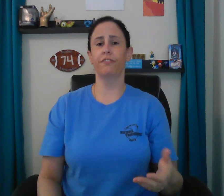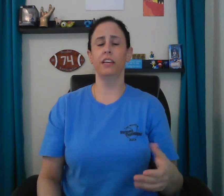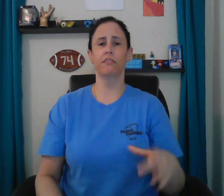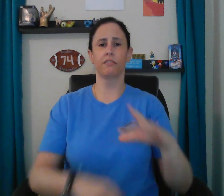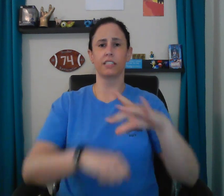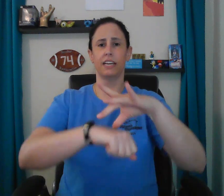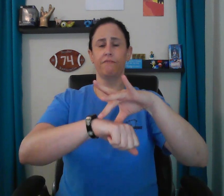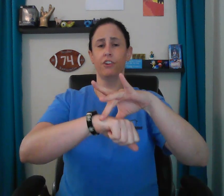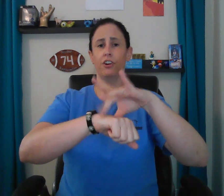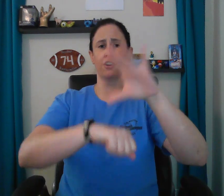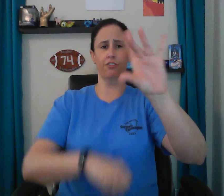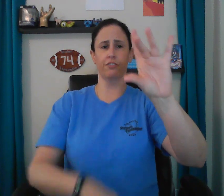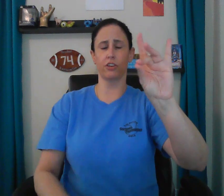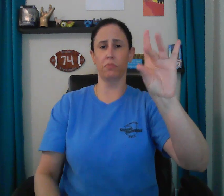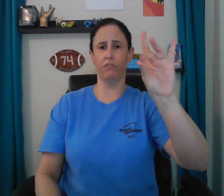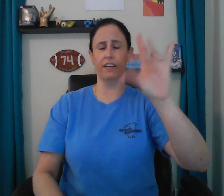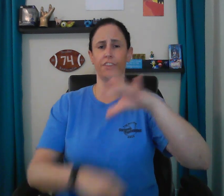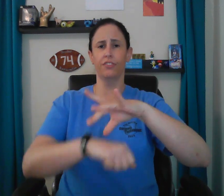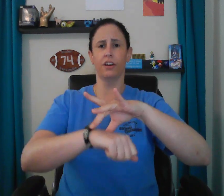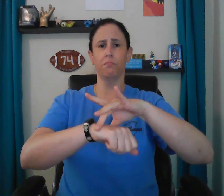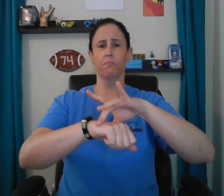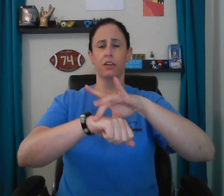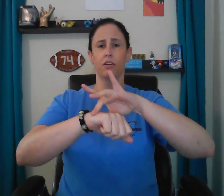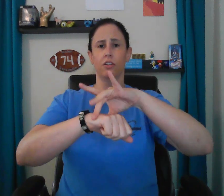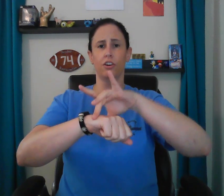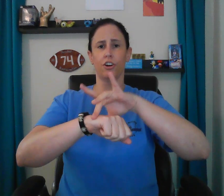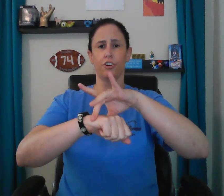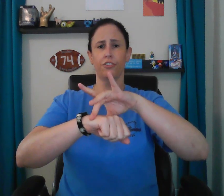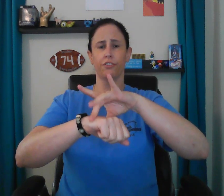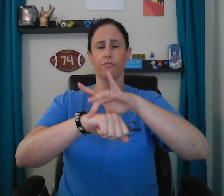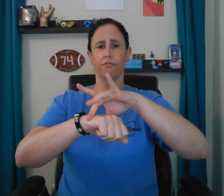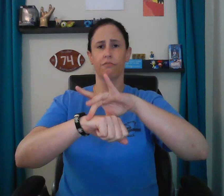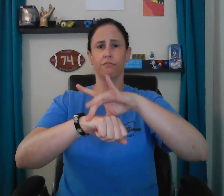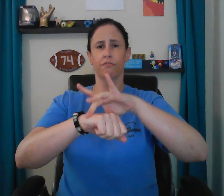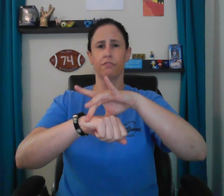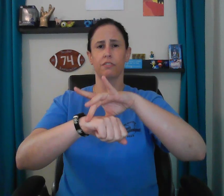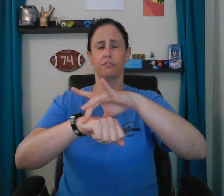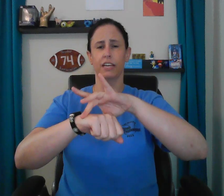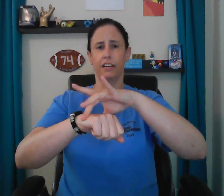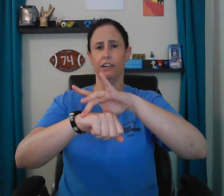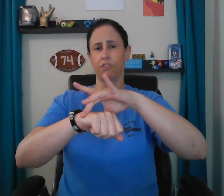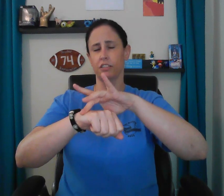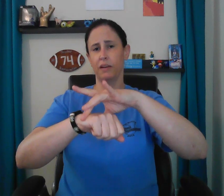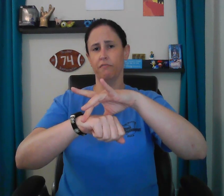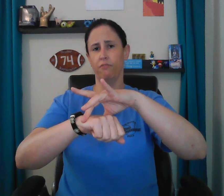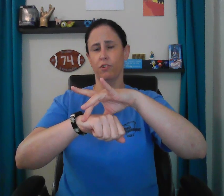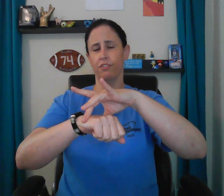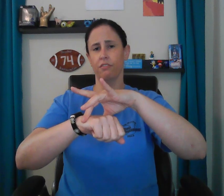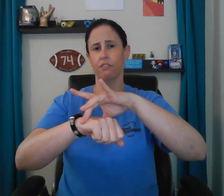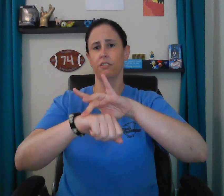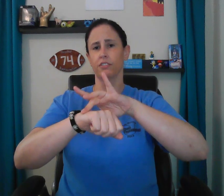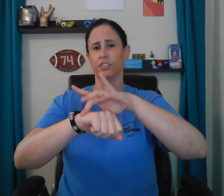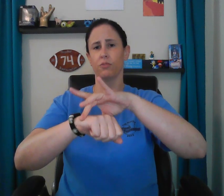Geography, the sign for earth, so middle finger and thumb, earth, and it kind of rocks back and forth. So